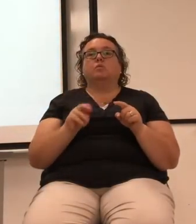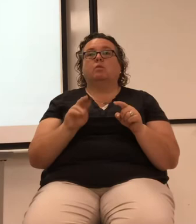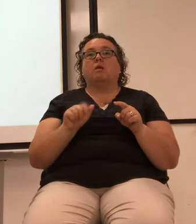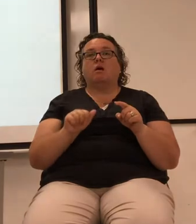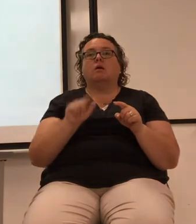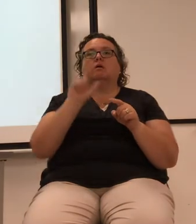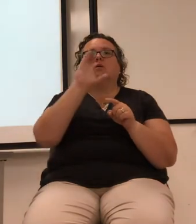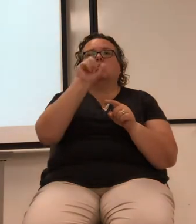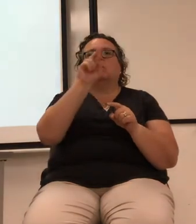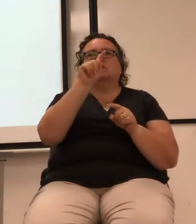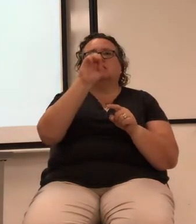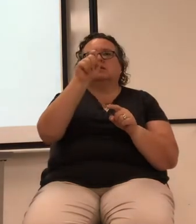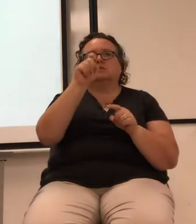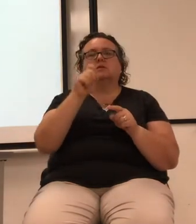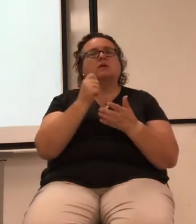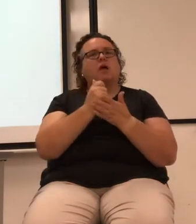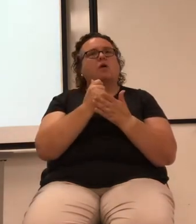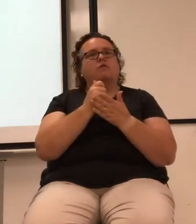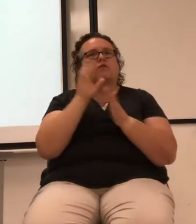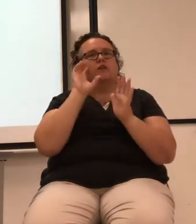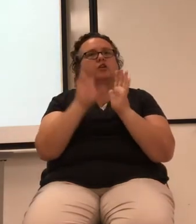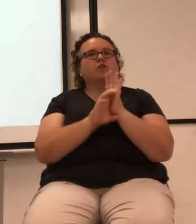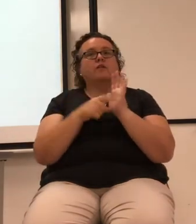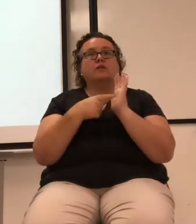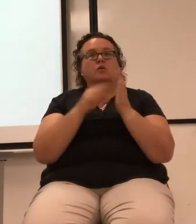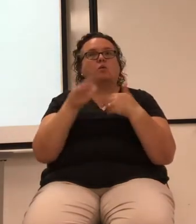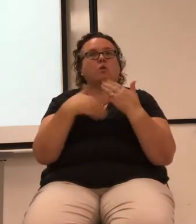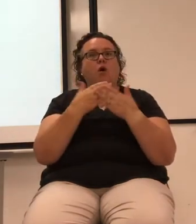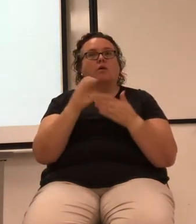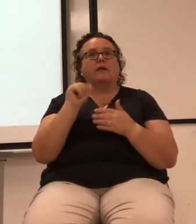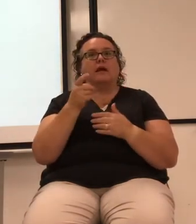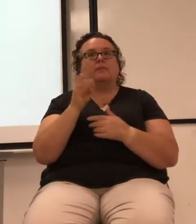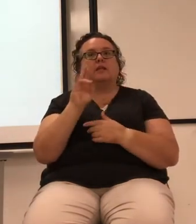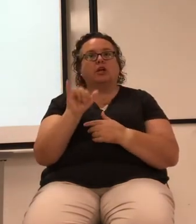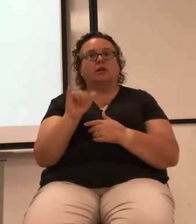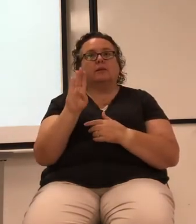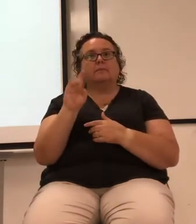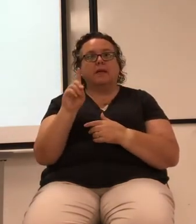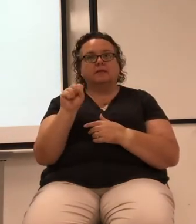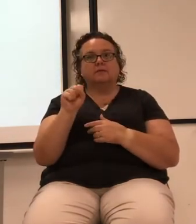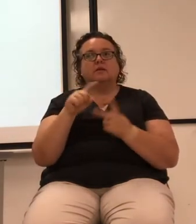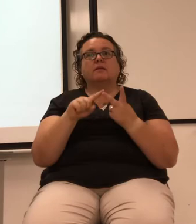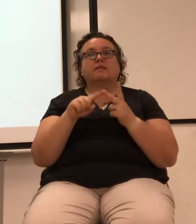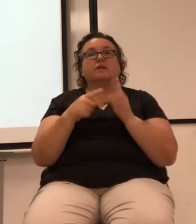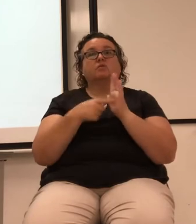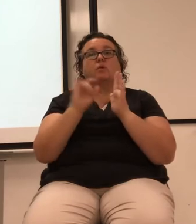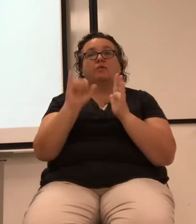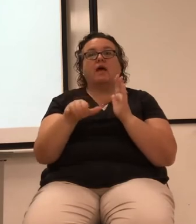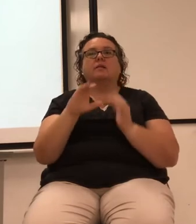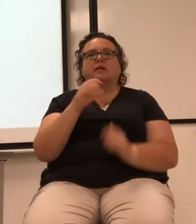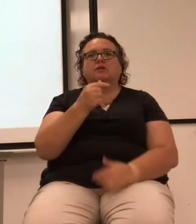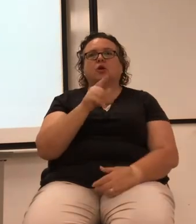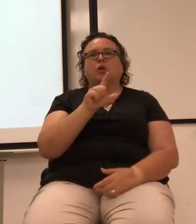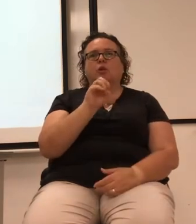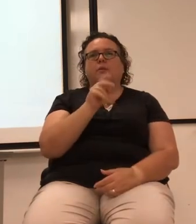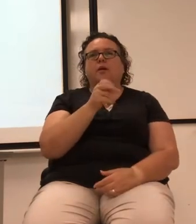This is a useful figure. They show you all the capillary beds. They show you this one. there, that's glomerulus. What do you think the